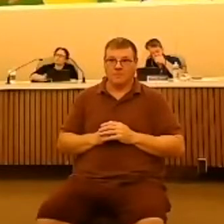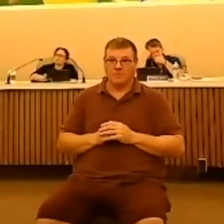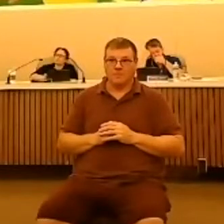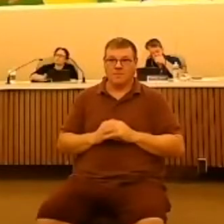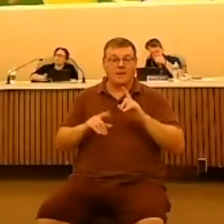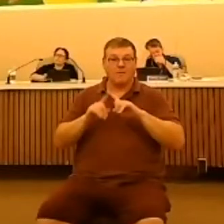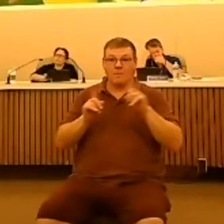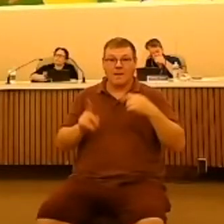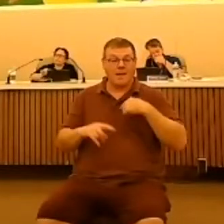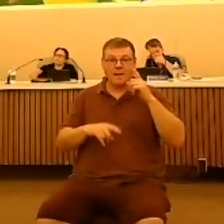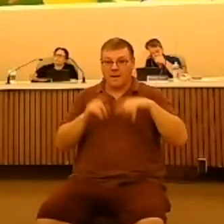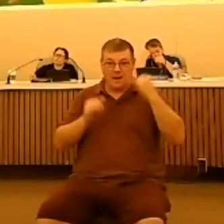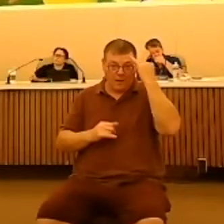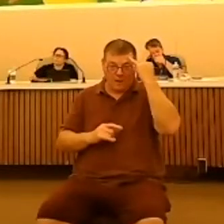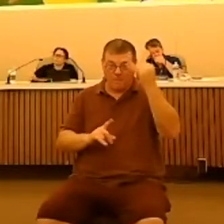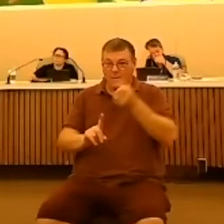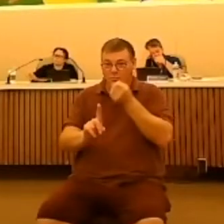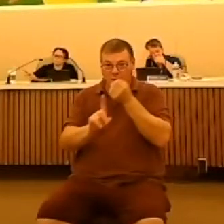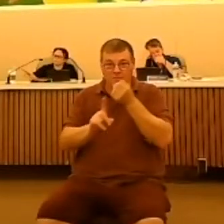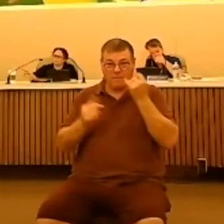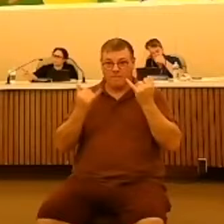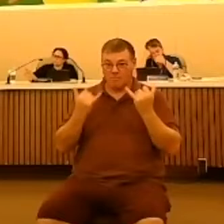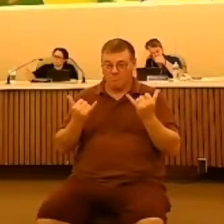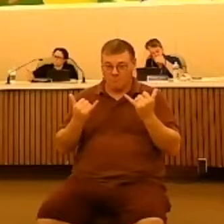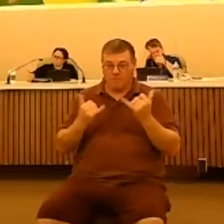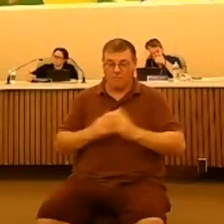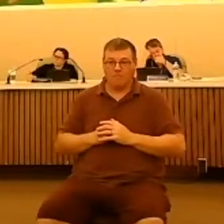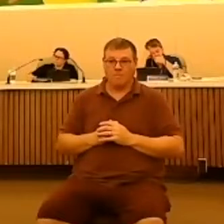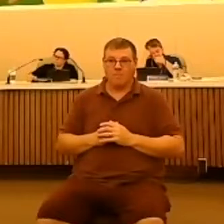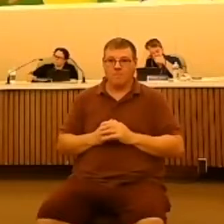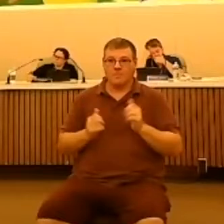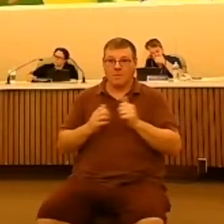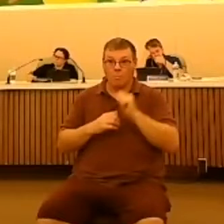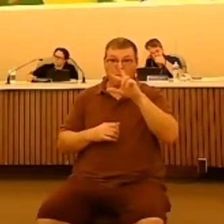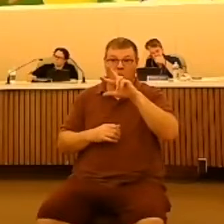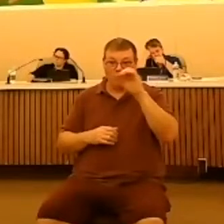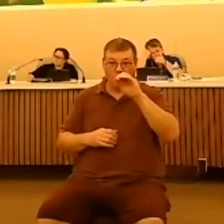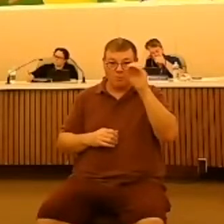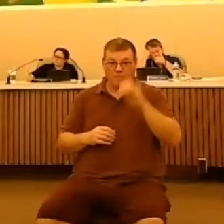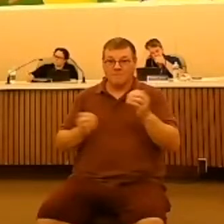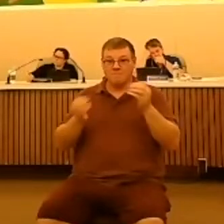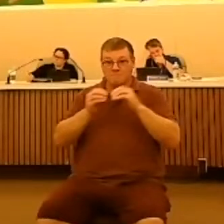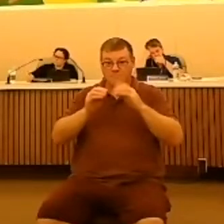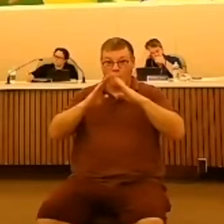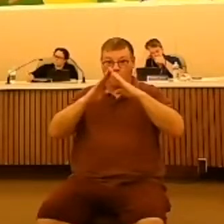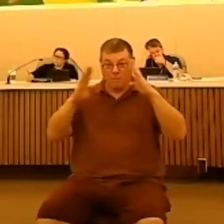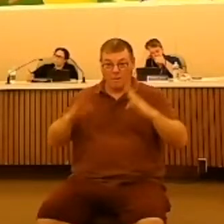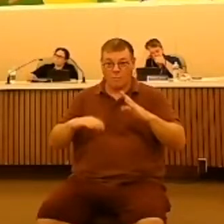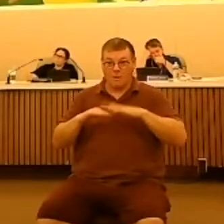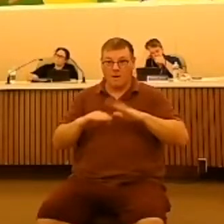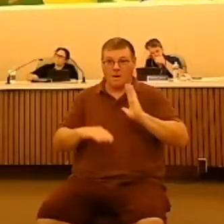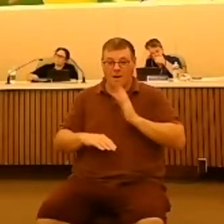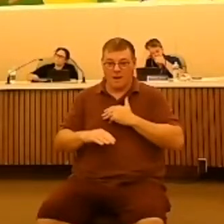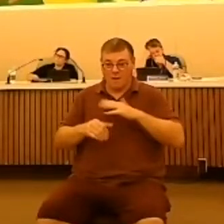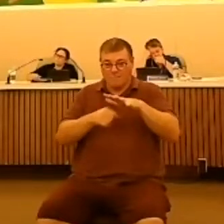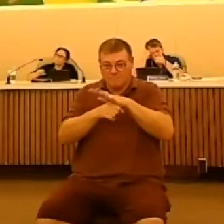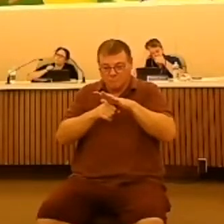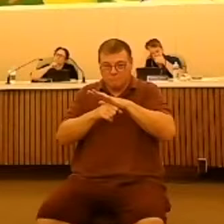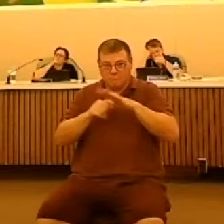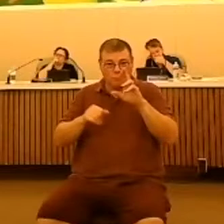But I can't imagine the impact now with 30% more houses on our tiny little